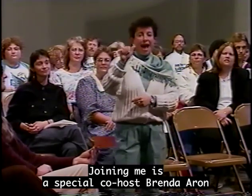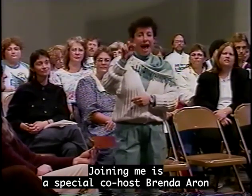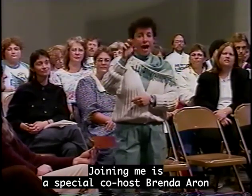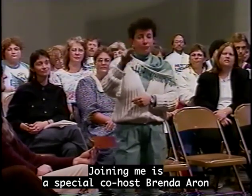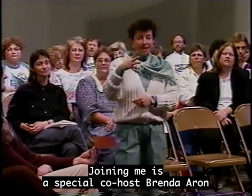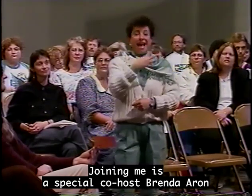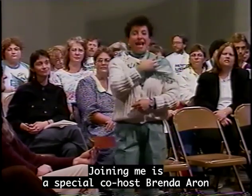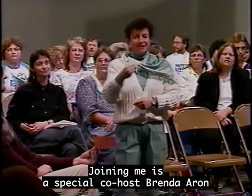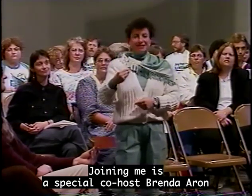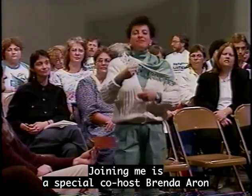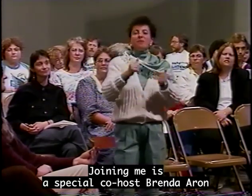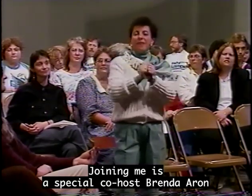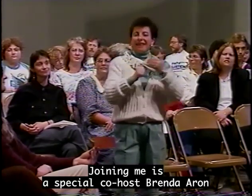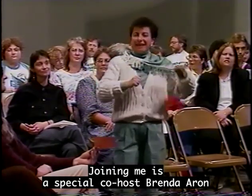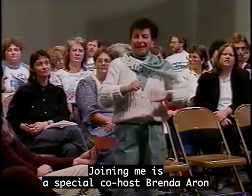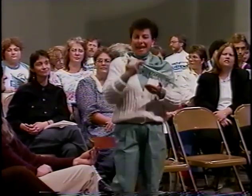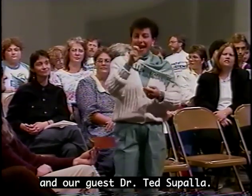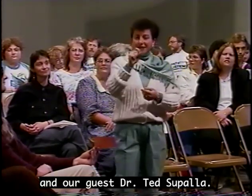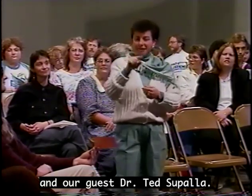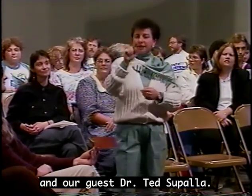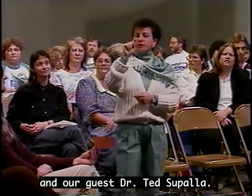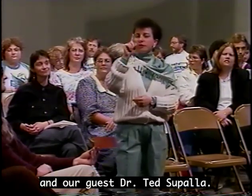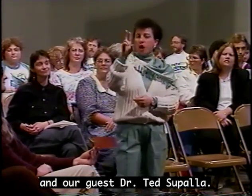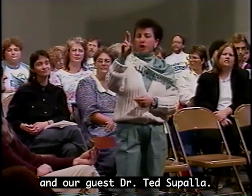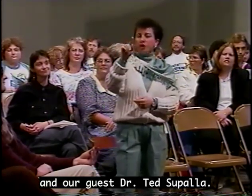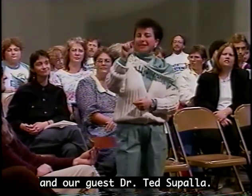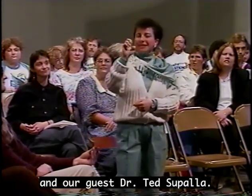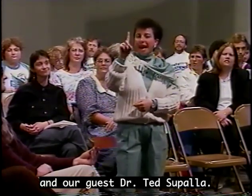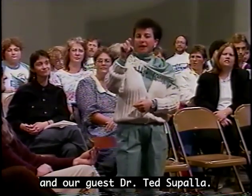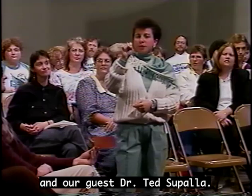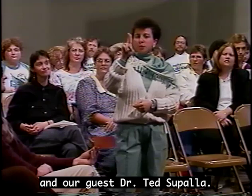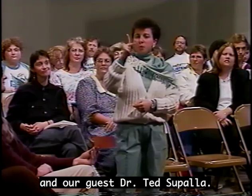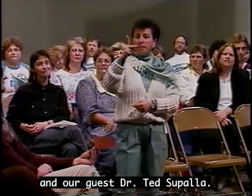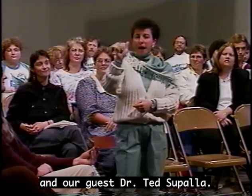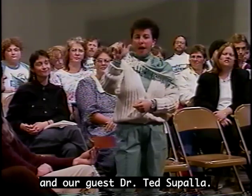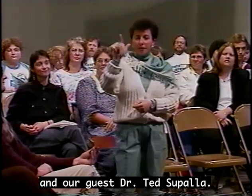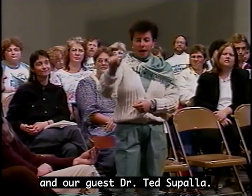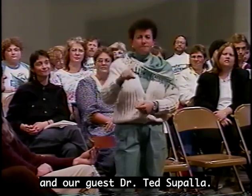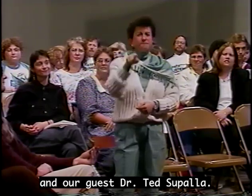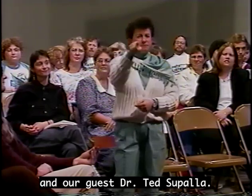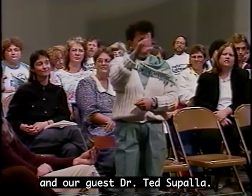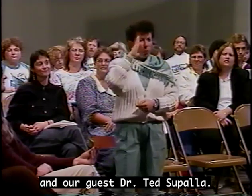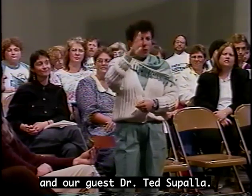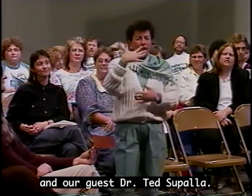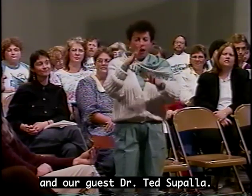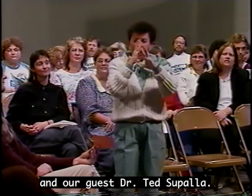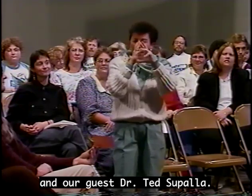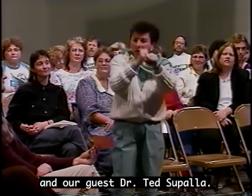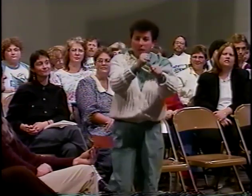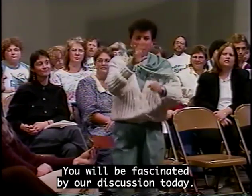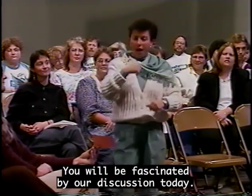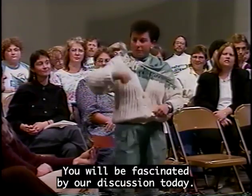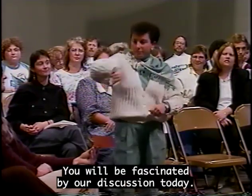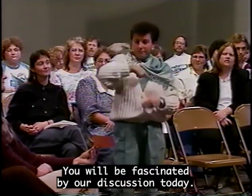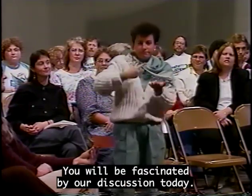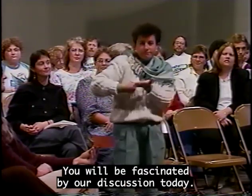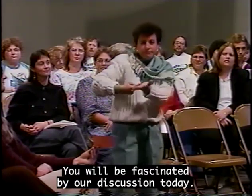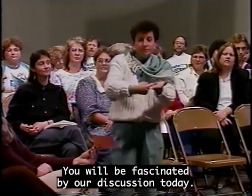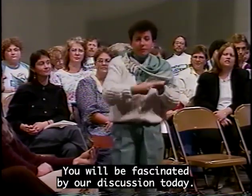co-host, Brenda Aaron, and our guest, Dr. Ted Supalla. You will be fascinated